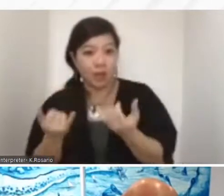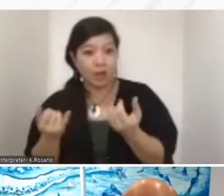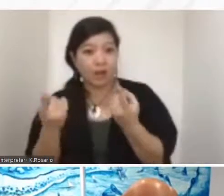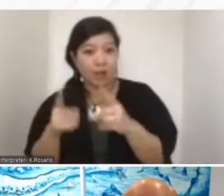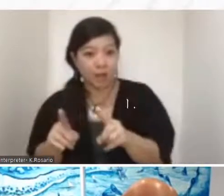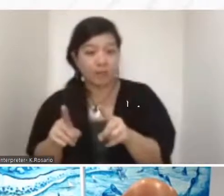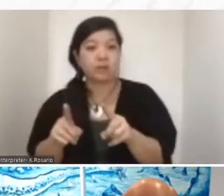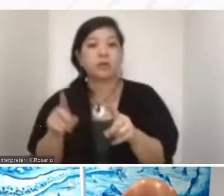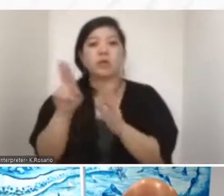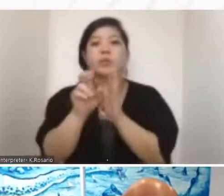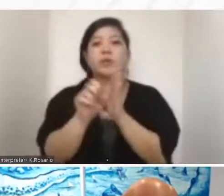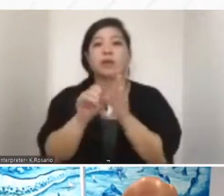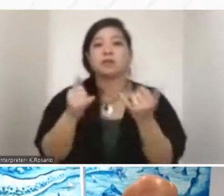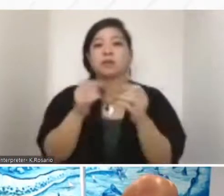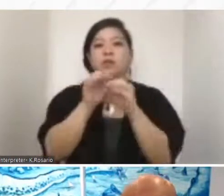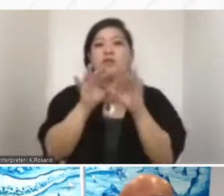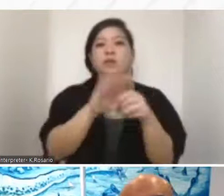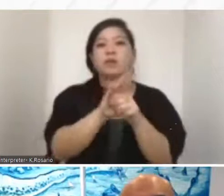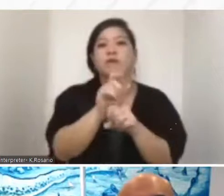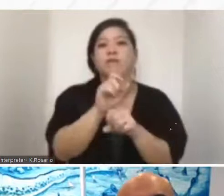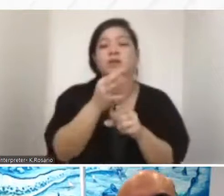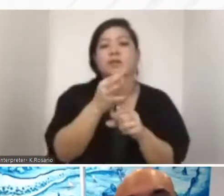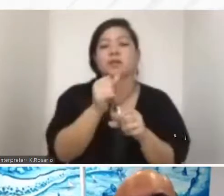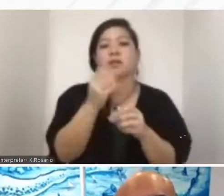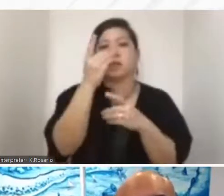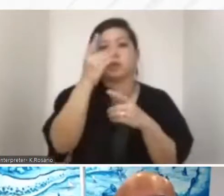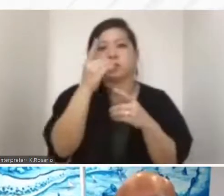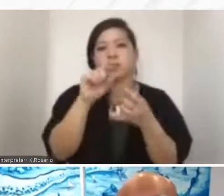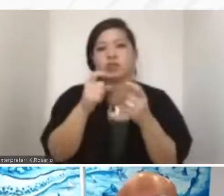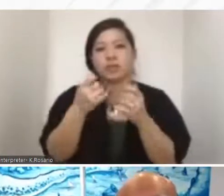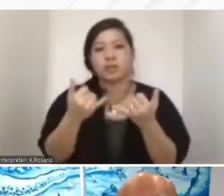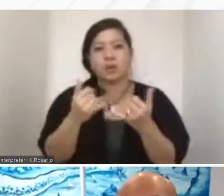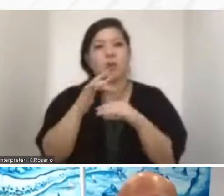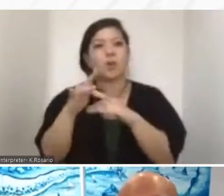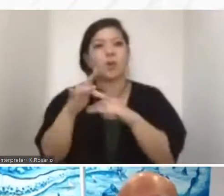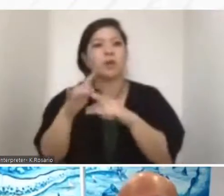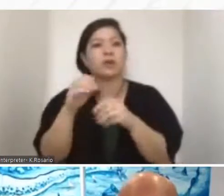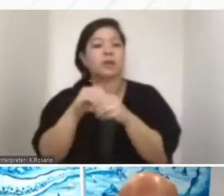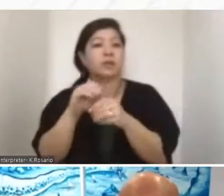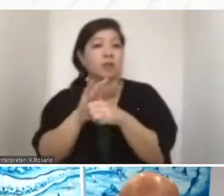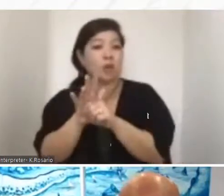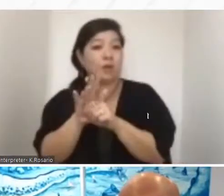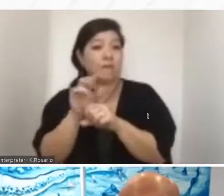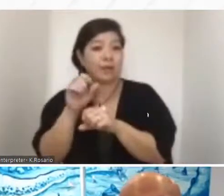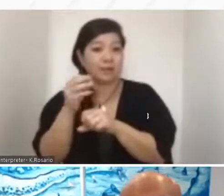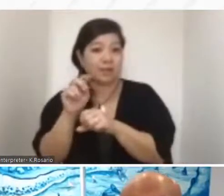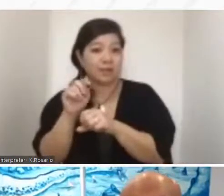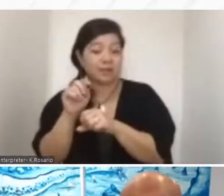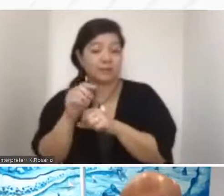the United States right now, the dynamics of disease spread have changed. Earlier in the pandemic, a lot of disease spread